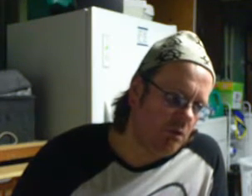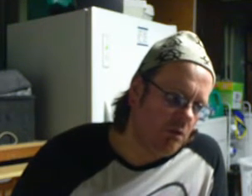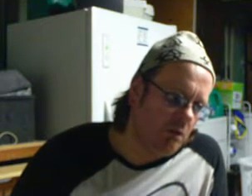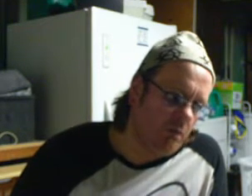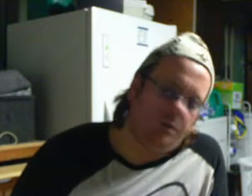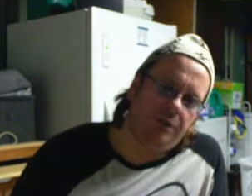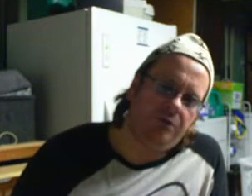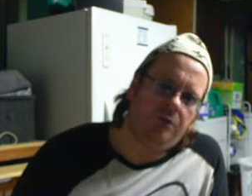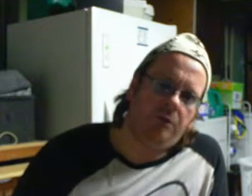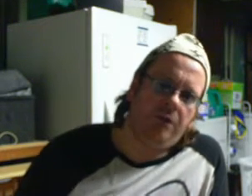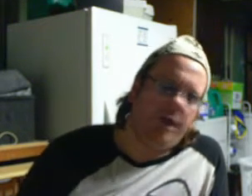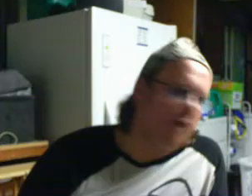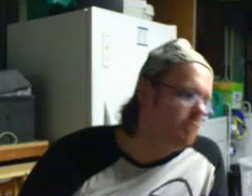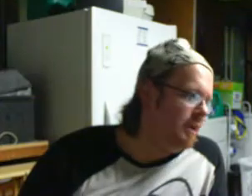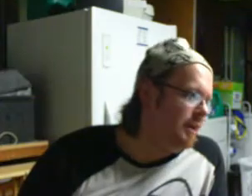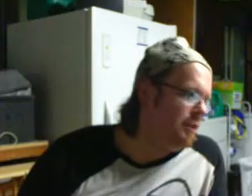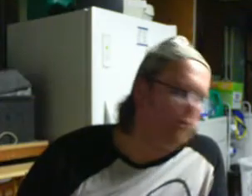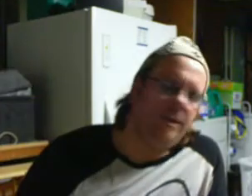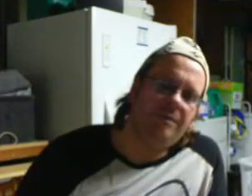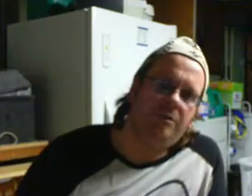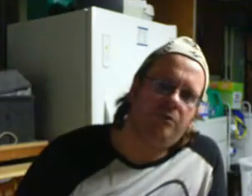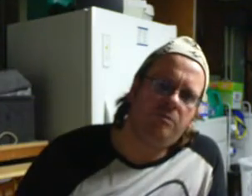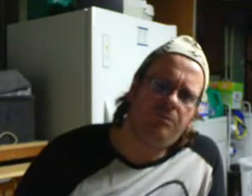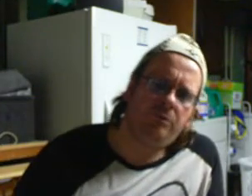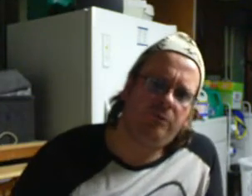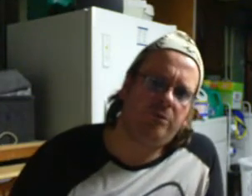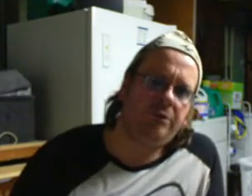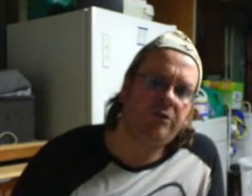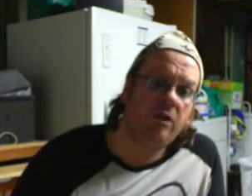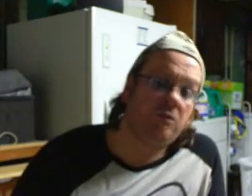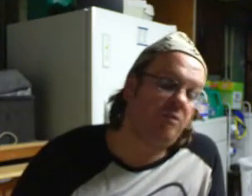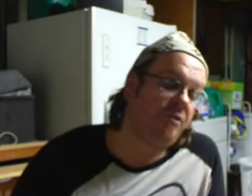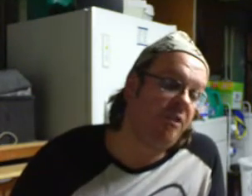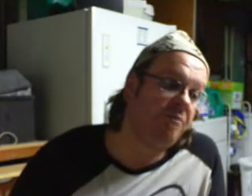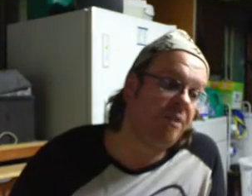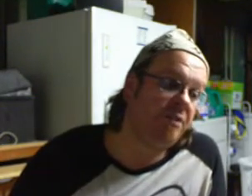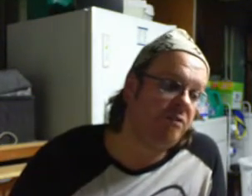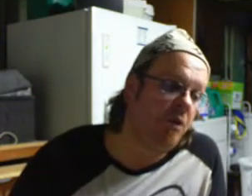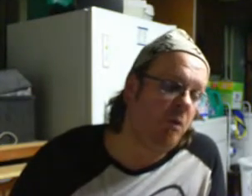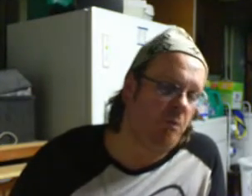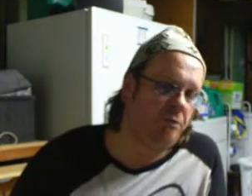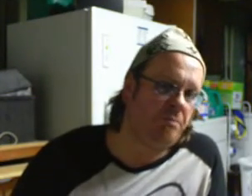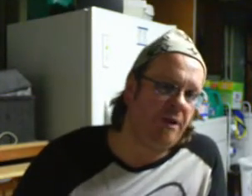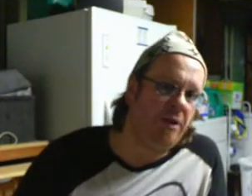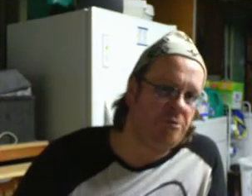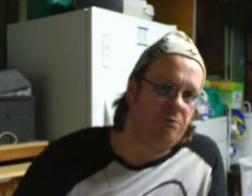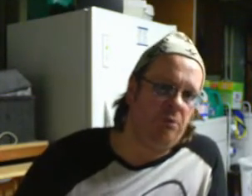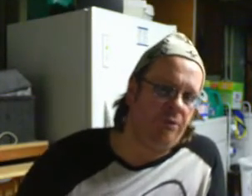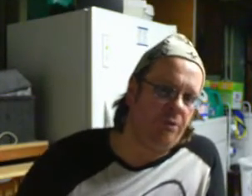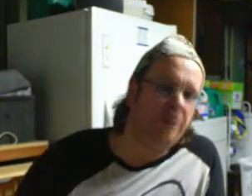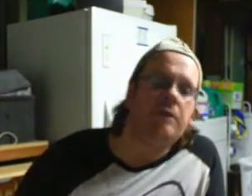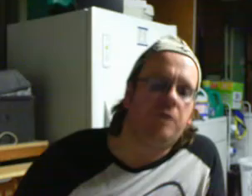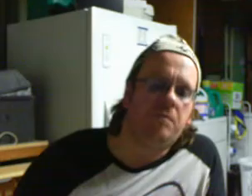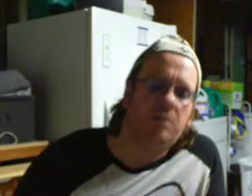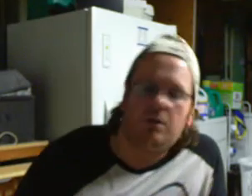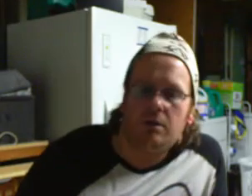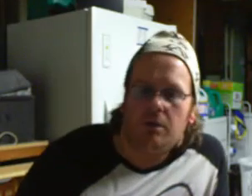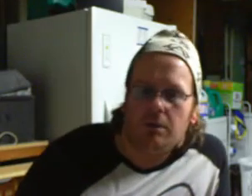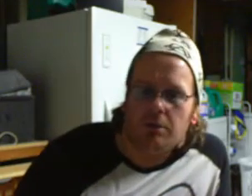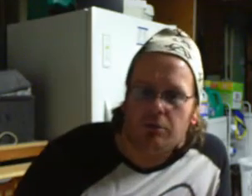We need to start taking back and reading the scriptures for ourselves instead of being told by others what to think of it. There's